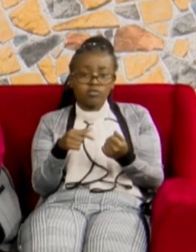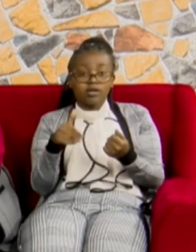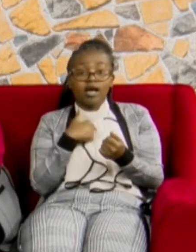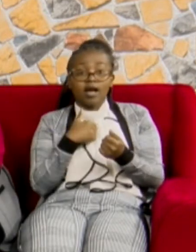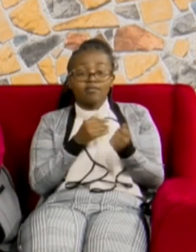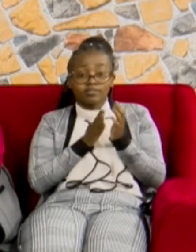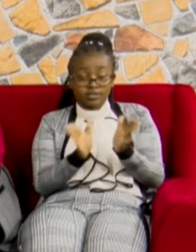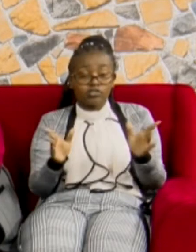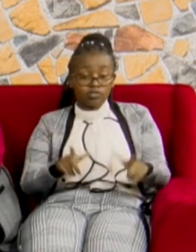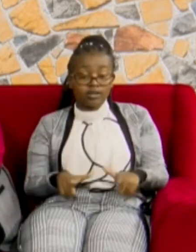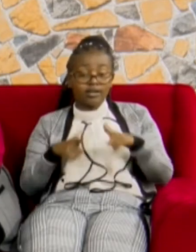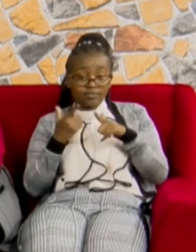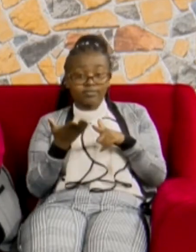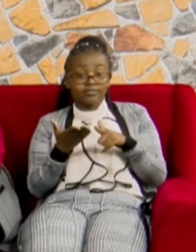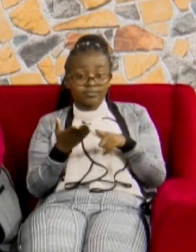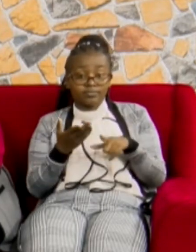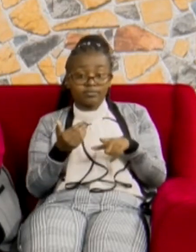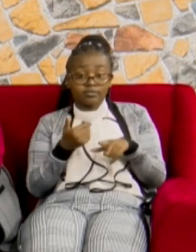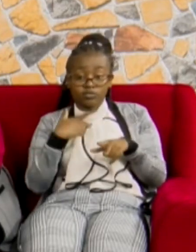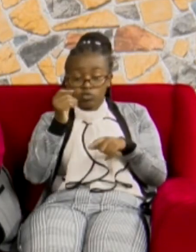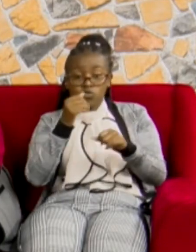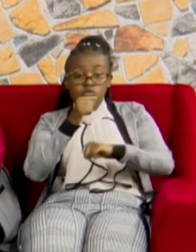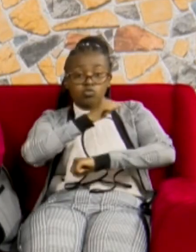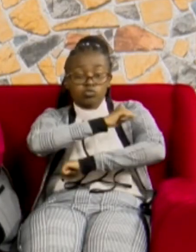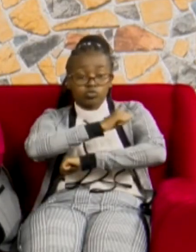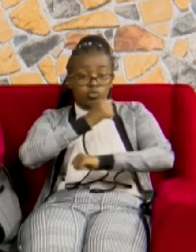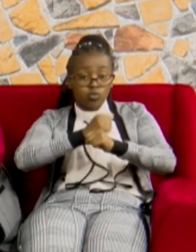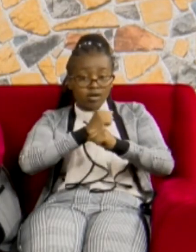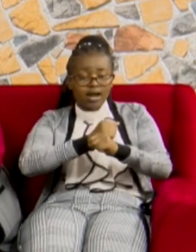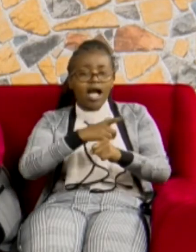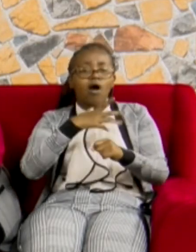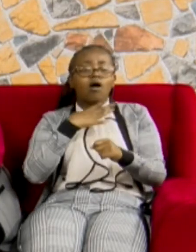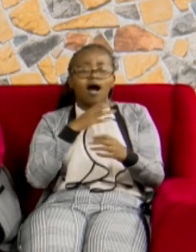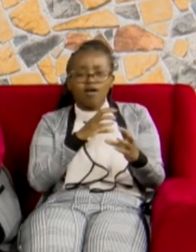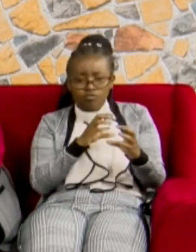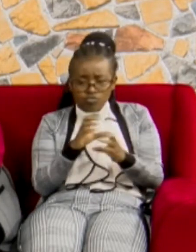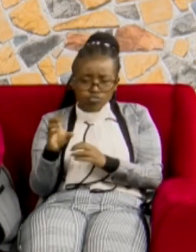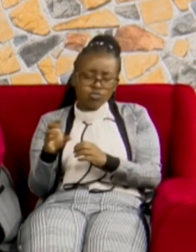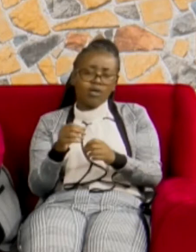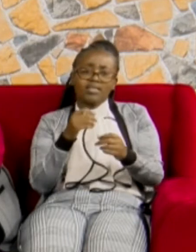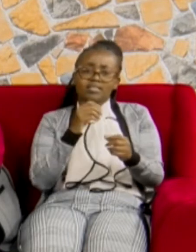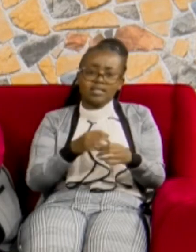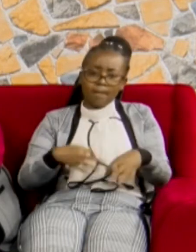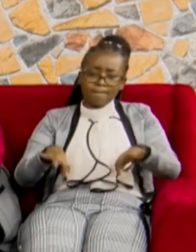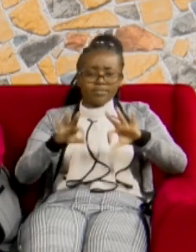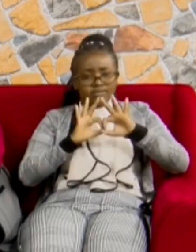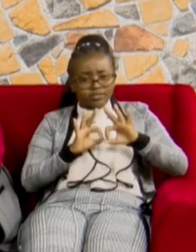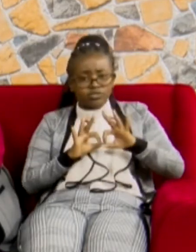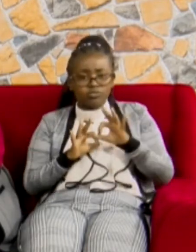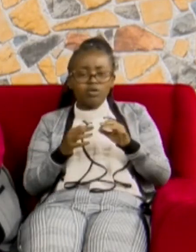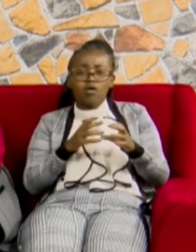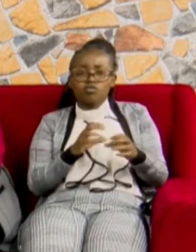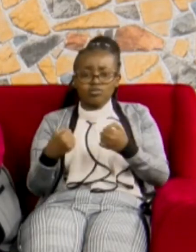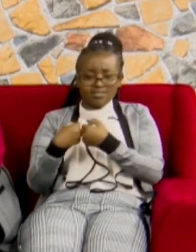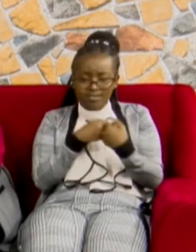have the general life is still there. I still have to go to work. I still have to deal with the staff. I have to deal with life's challenges all